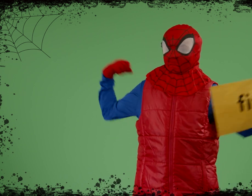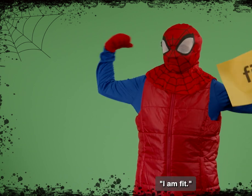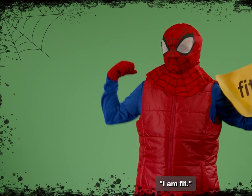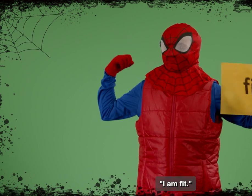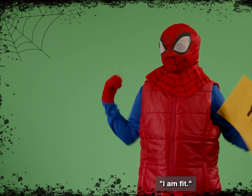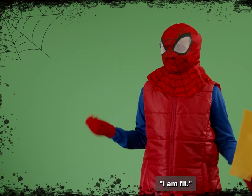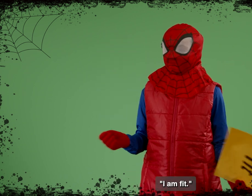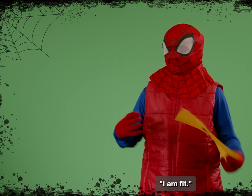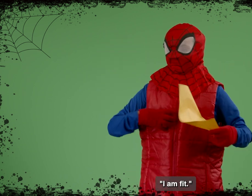I am fit.